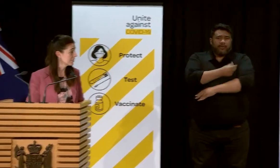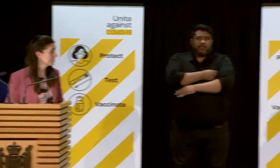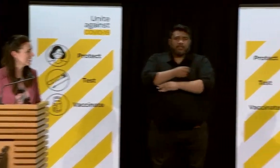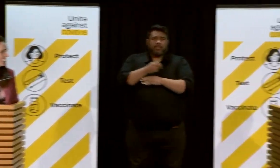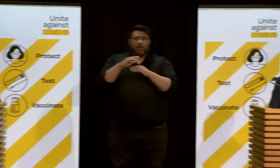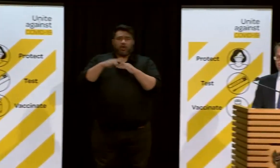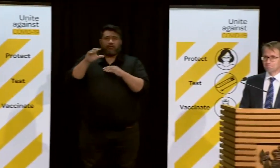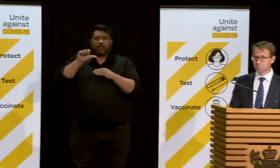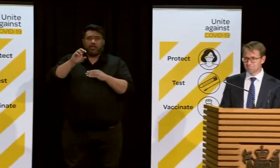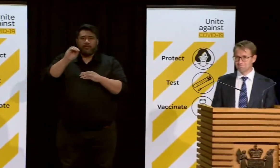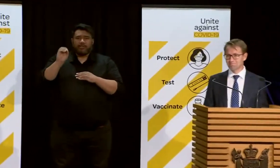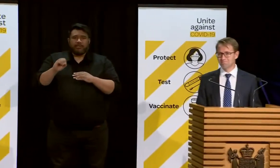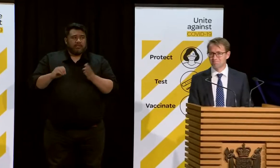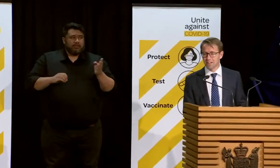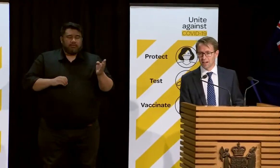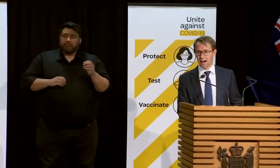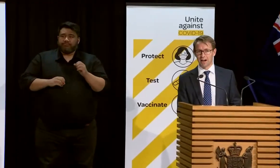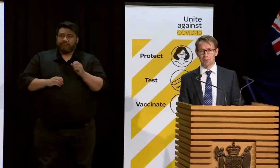Yes.